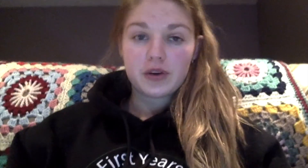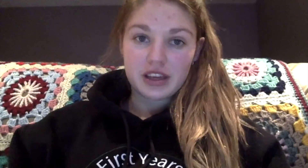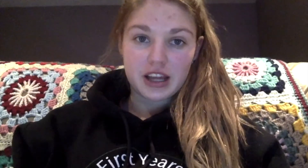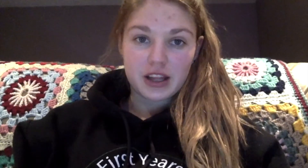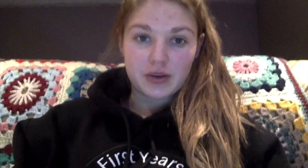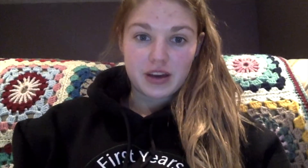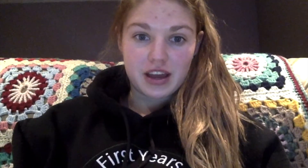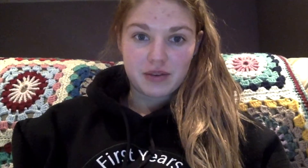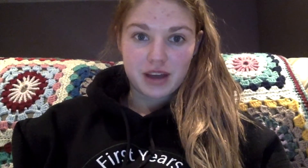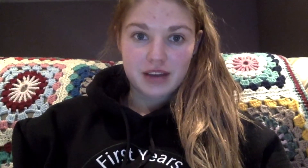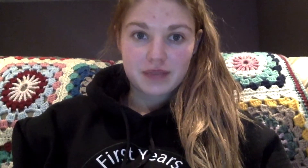yellow, and red.